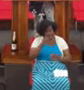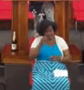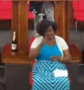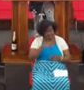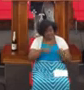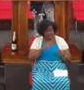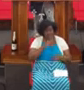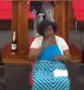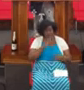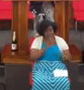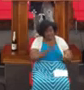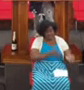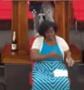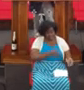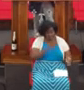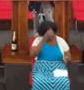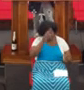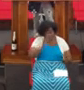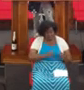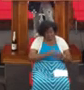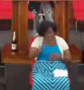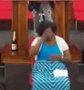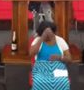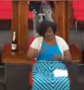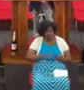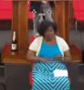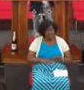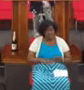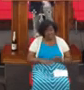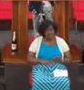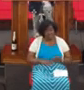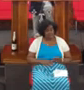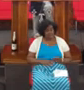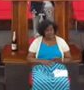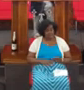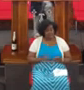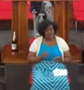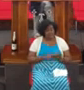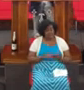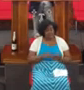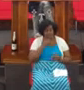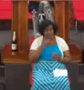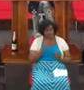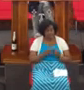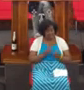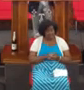have forsaken the needs of human beings. Something is wrong with that.